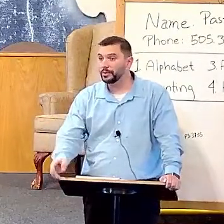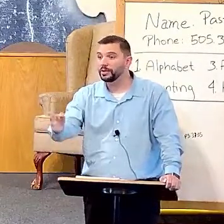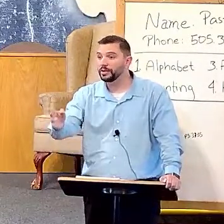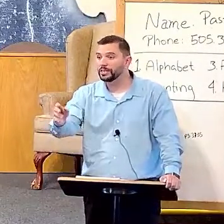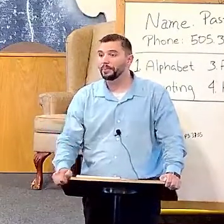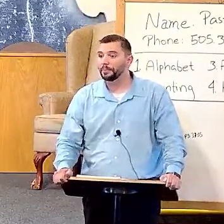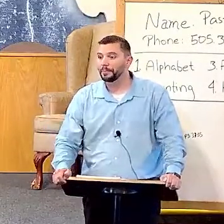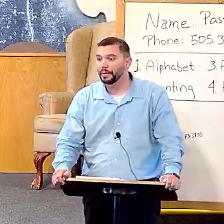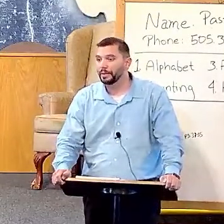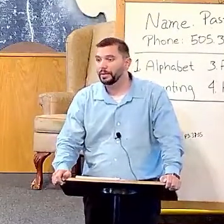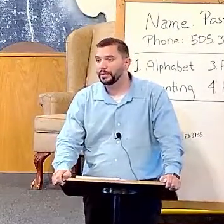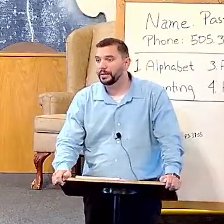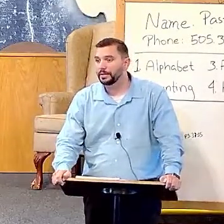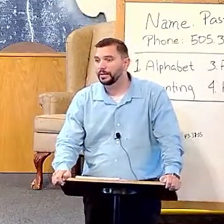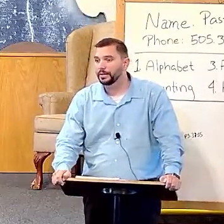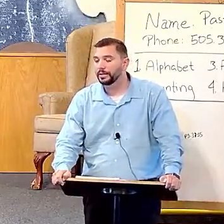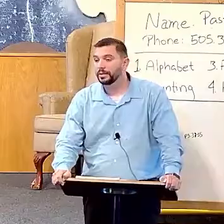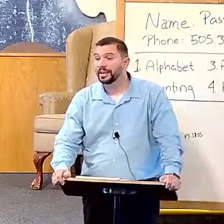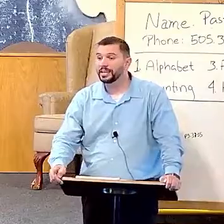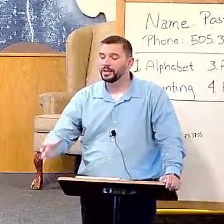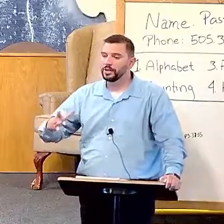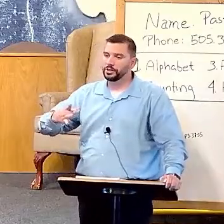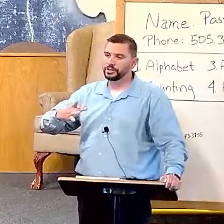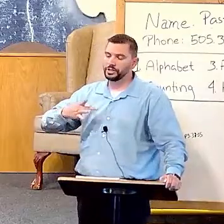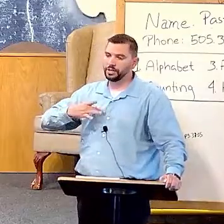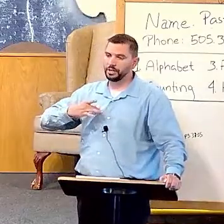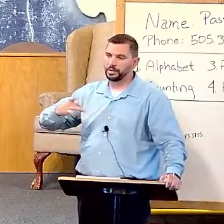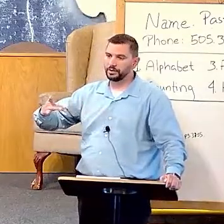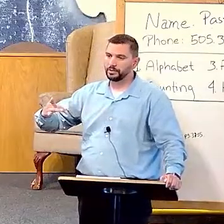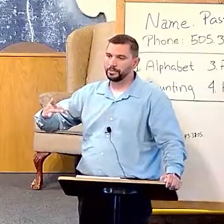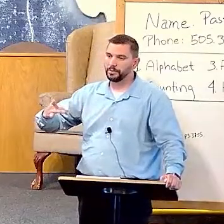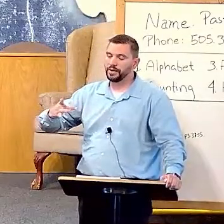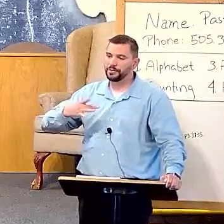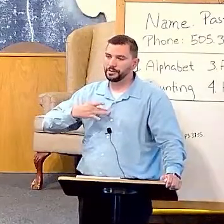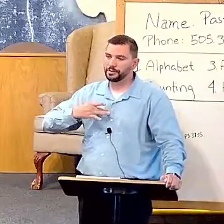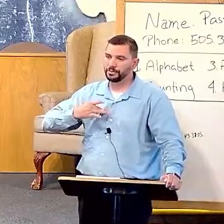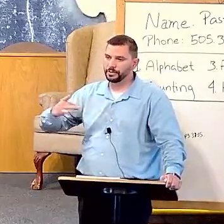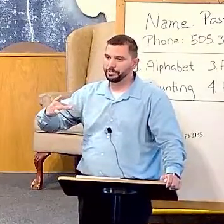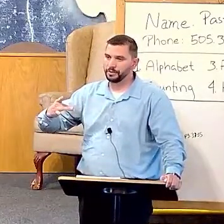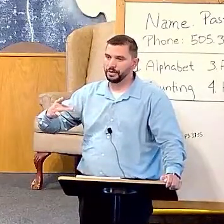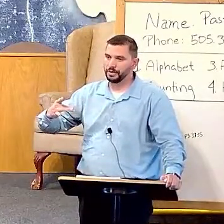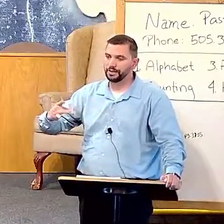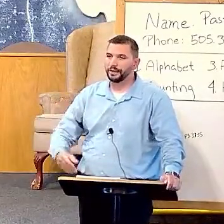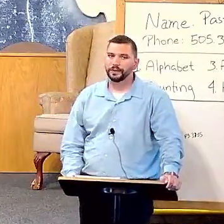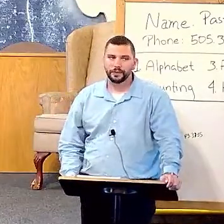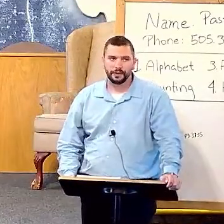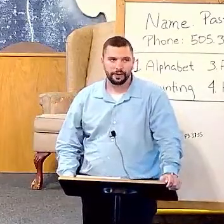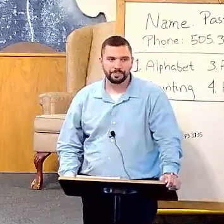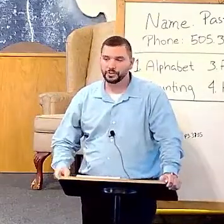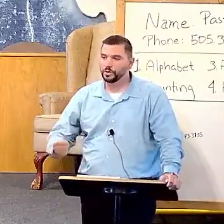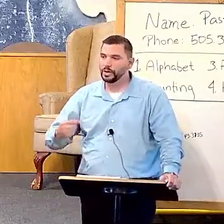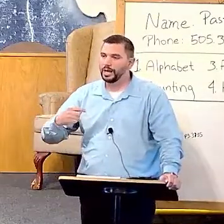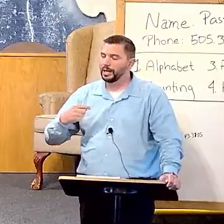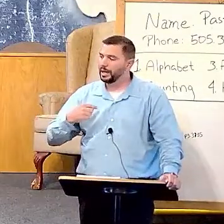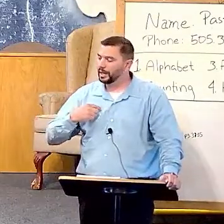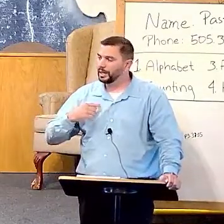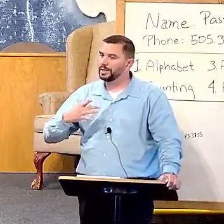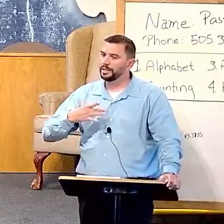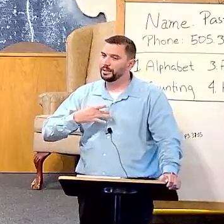ma'am. Like, you're just gonna pull it off. Yeah. So I